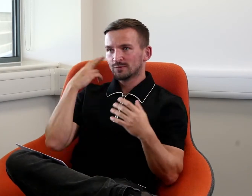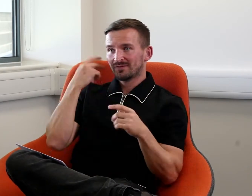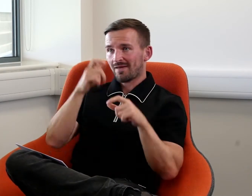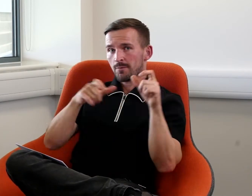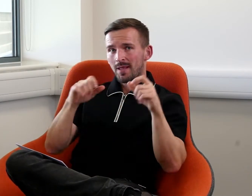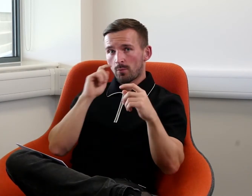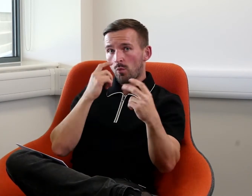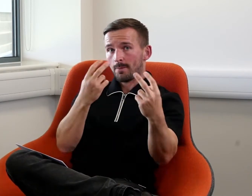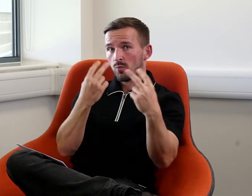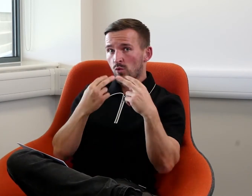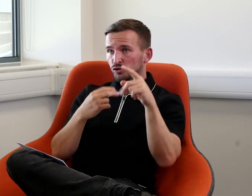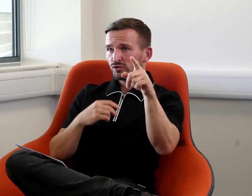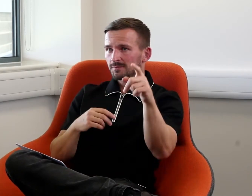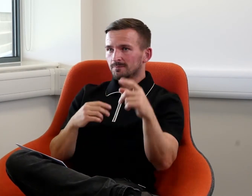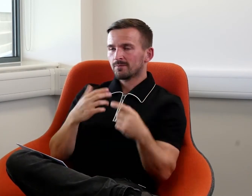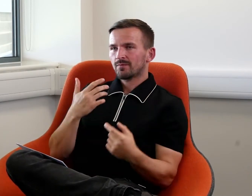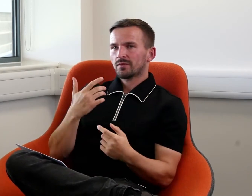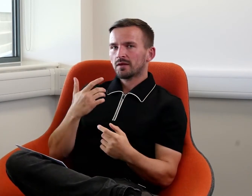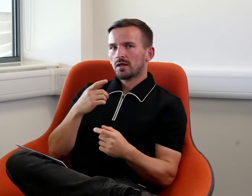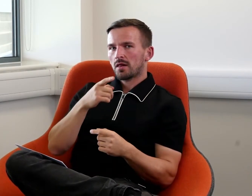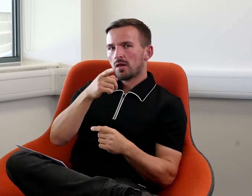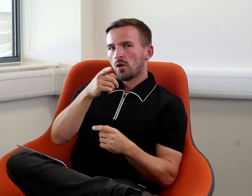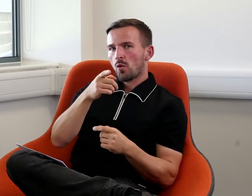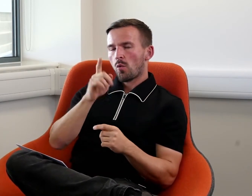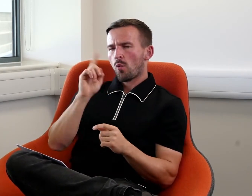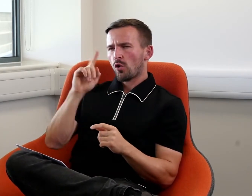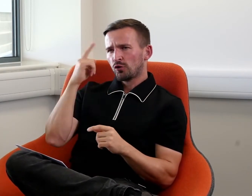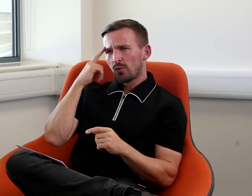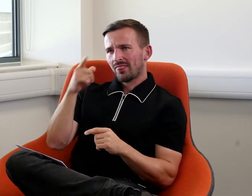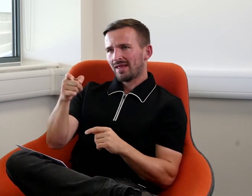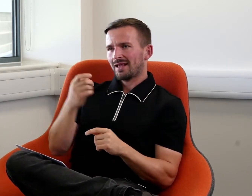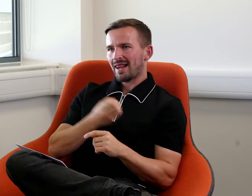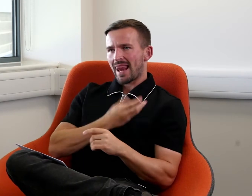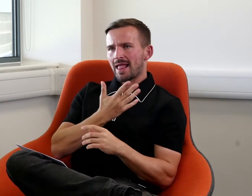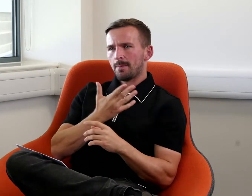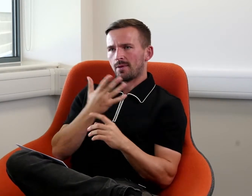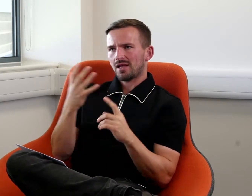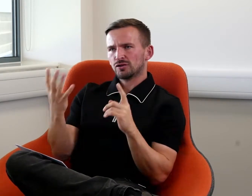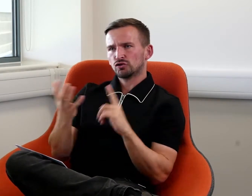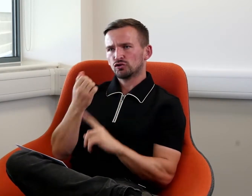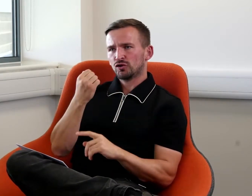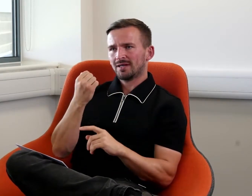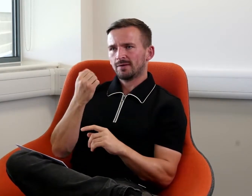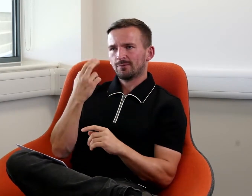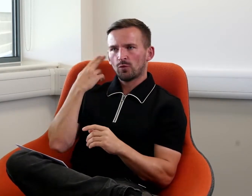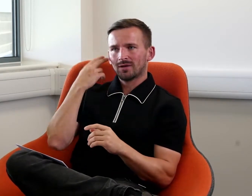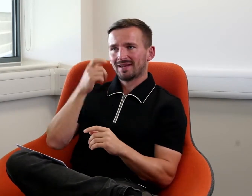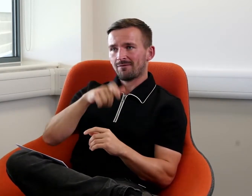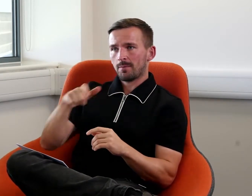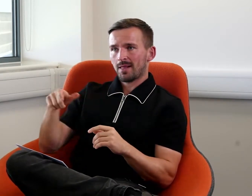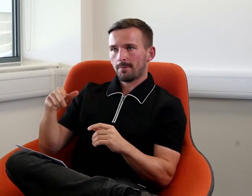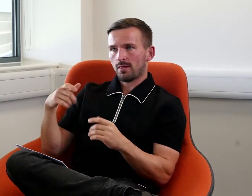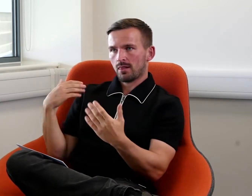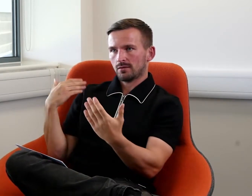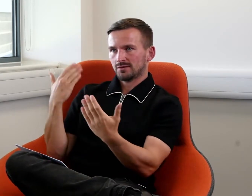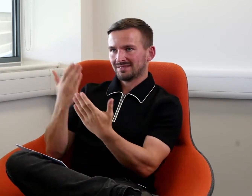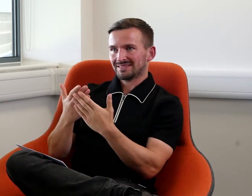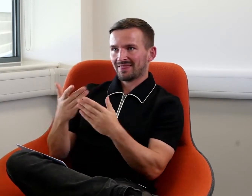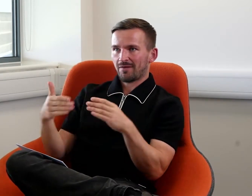So I've got a question, obviously. I know there's going to be a lot of deaf people watching today. What do you think Labour can achieve for deaf